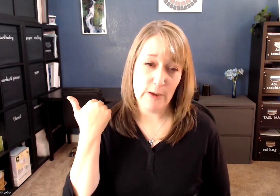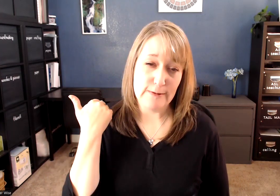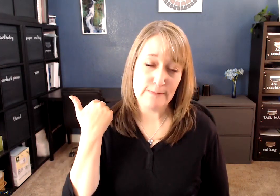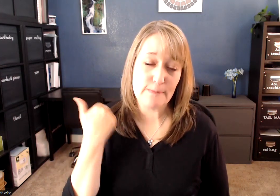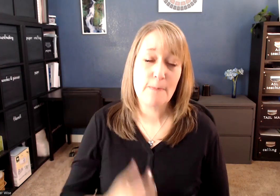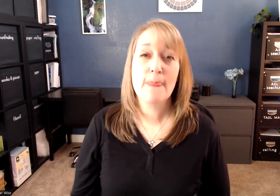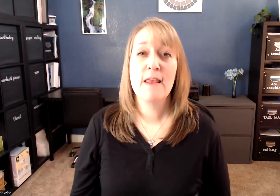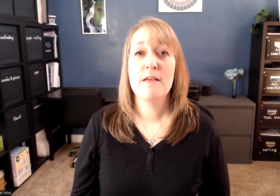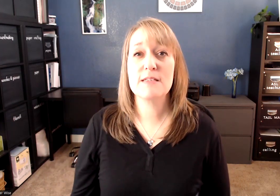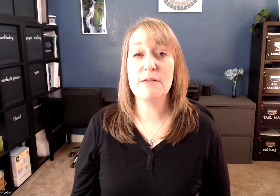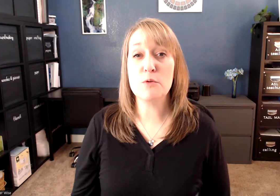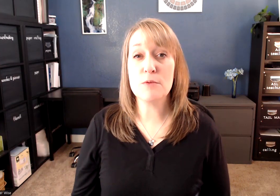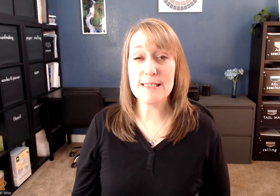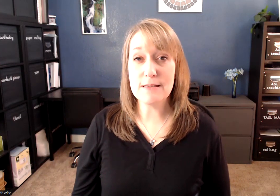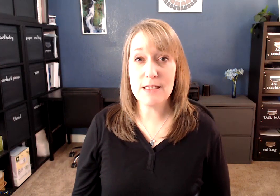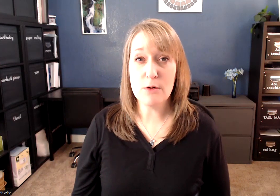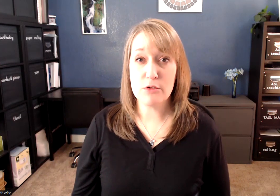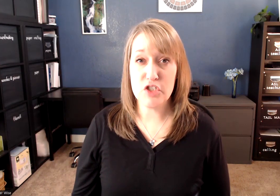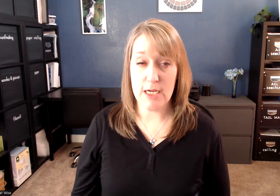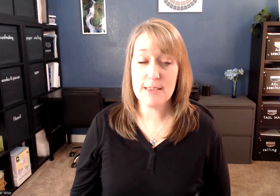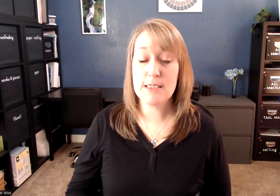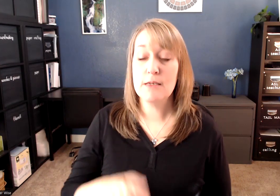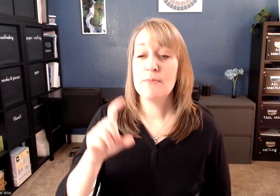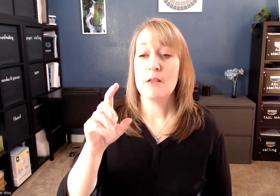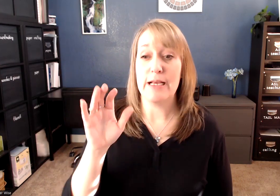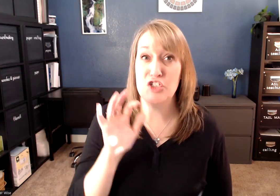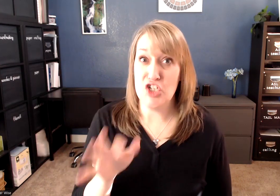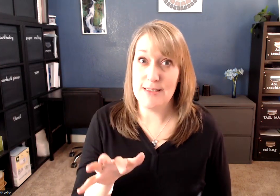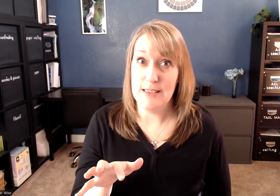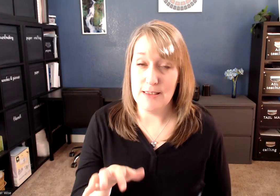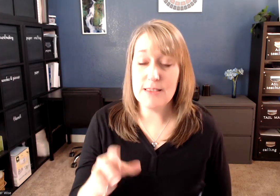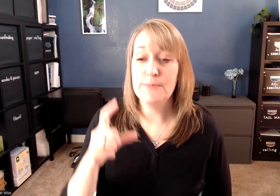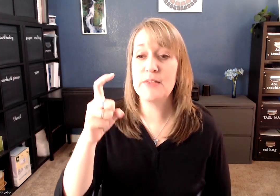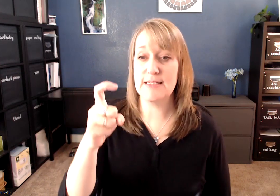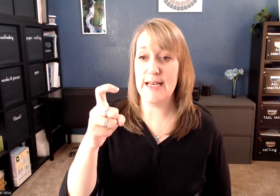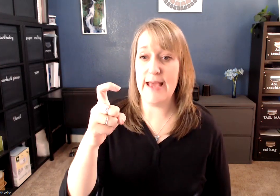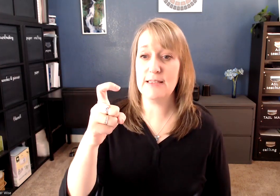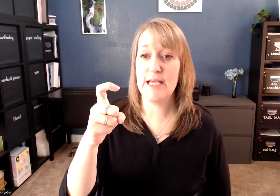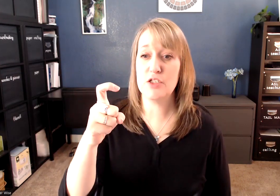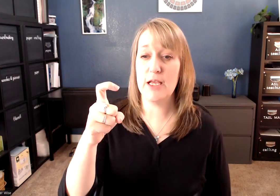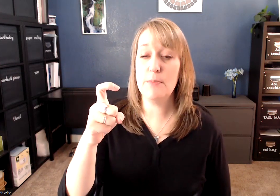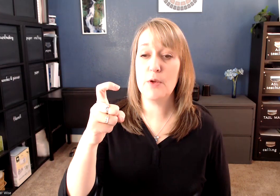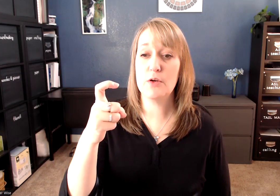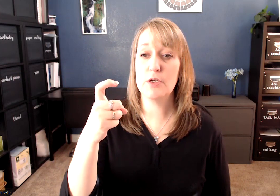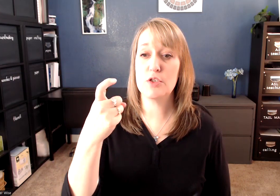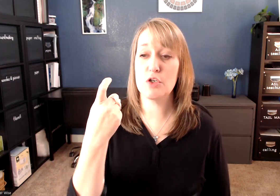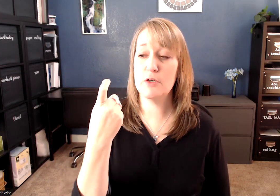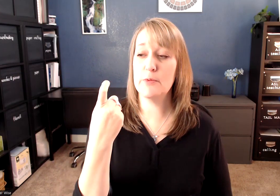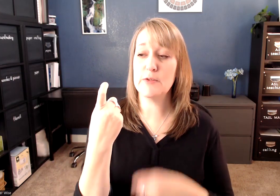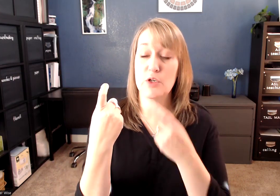before. The sign for recently or just, like I just did this, is an X hand shape. You're going to turn it around so